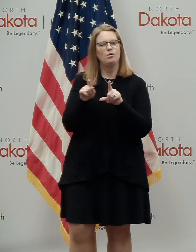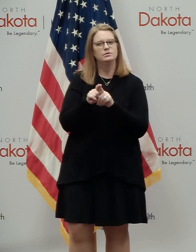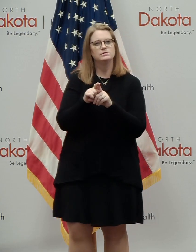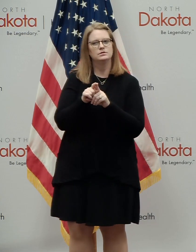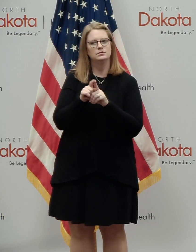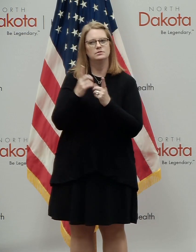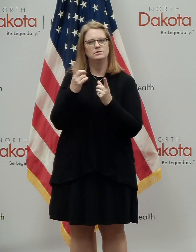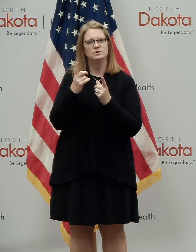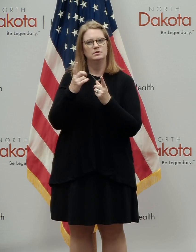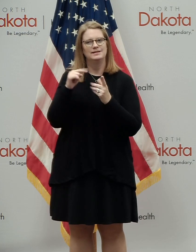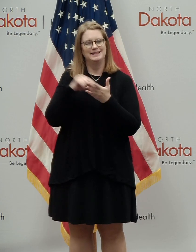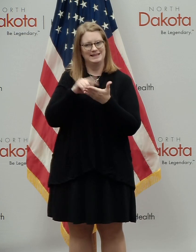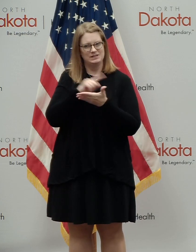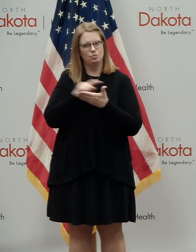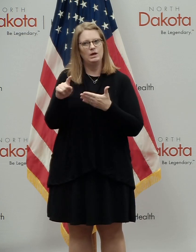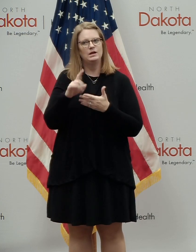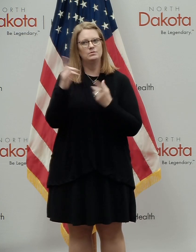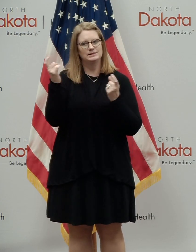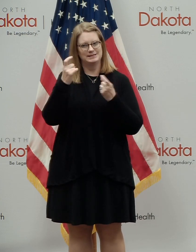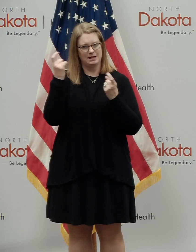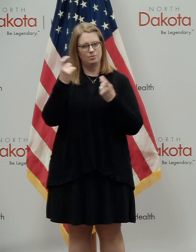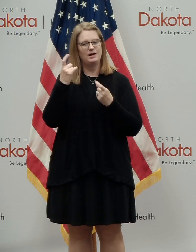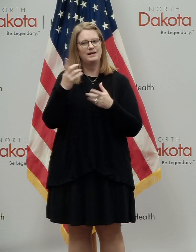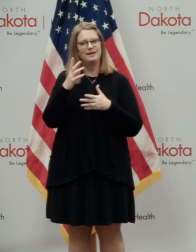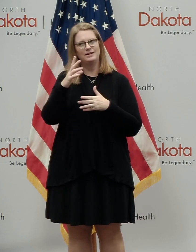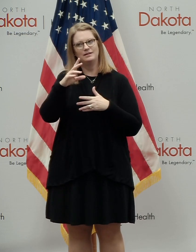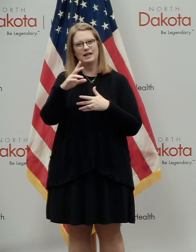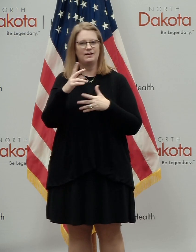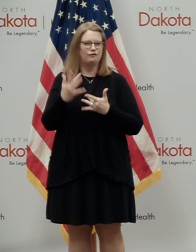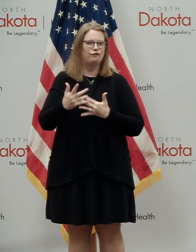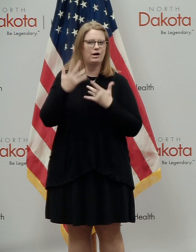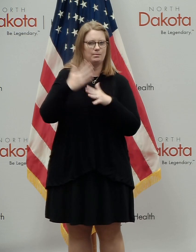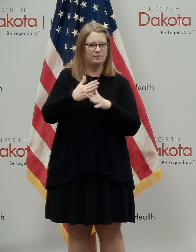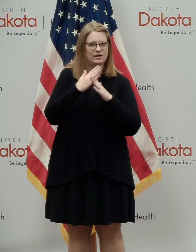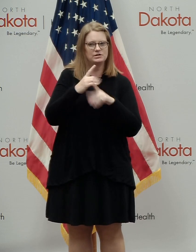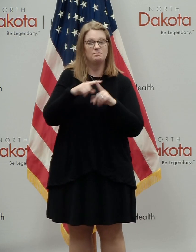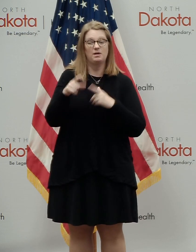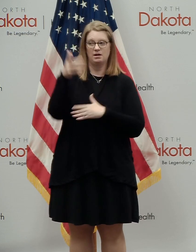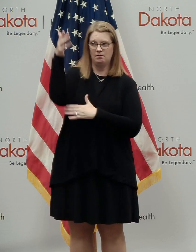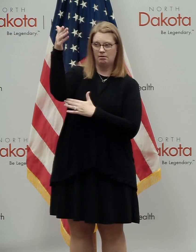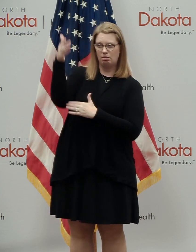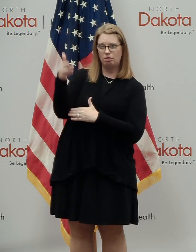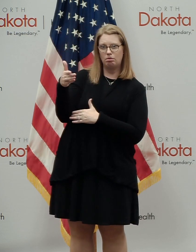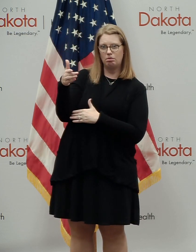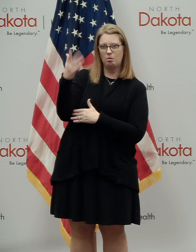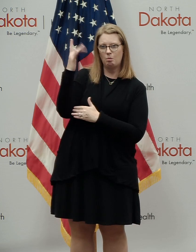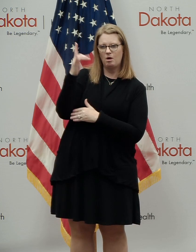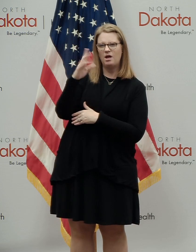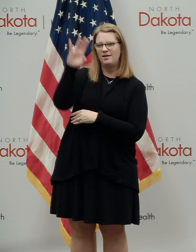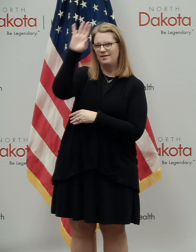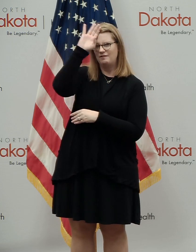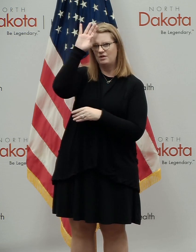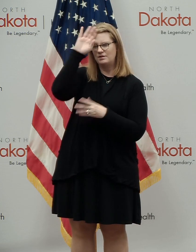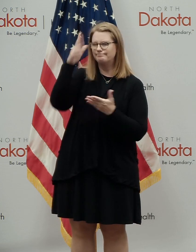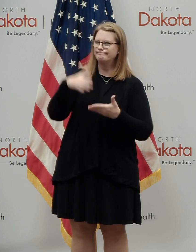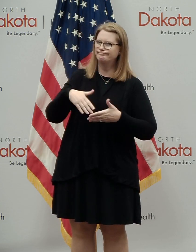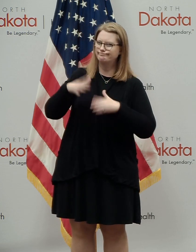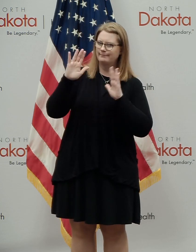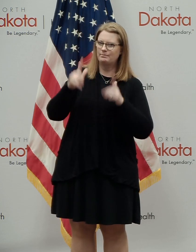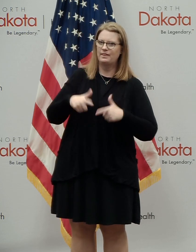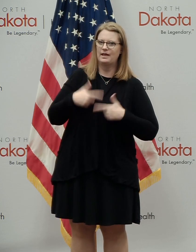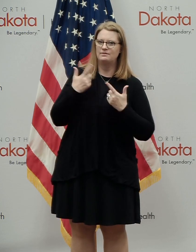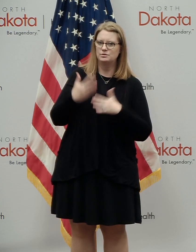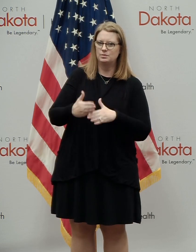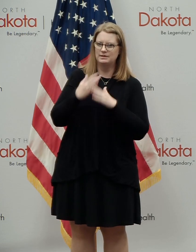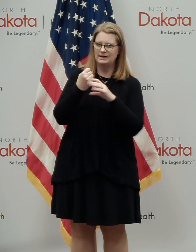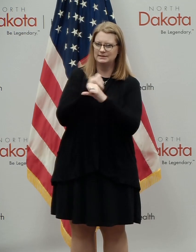celebrate, this week we're celebrating Fire Prevention Week, but the flags were at half-staff for those fallen firefighters who'd given their lives to help